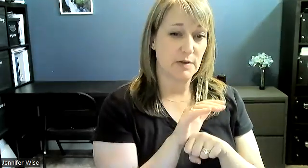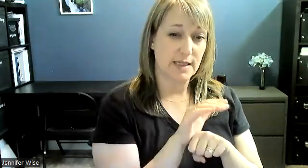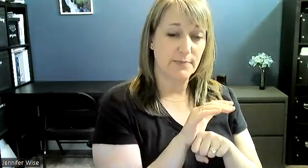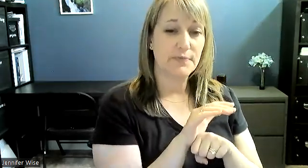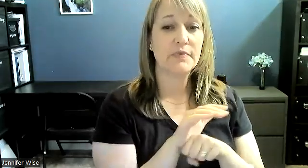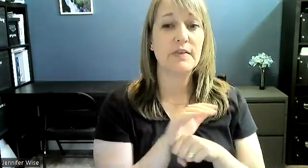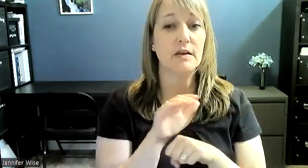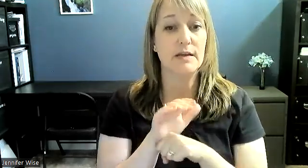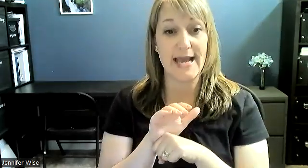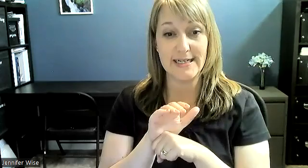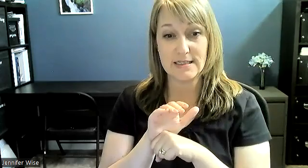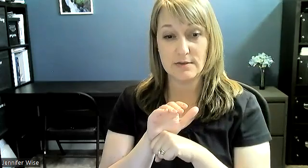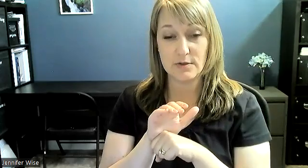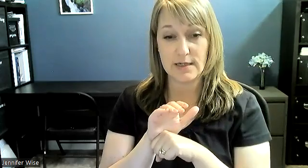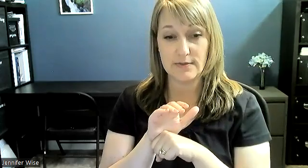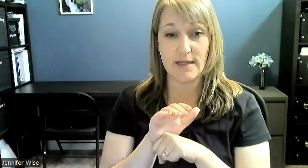it, night or evening.